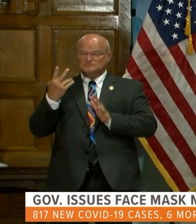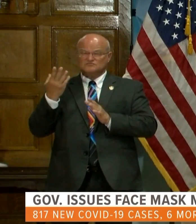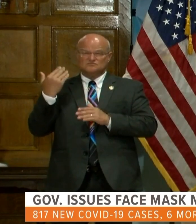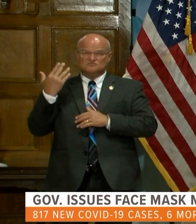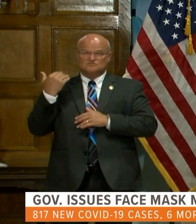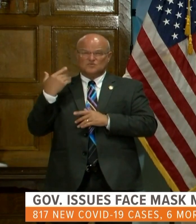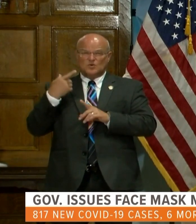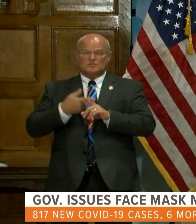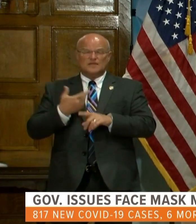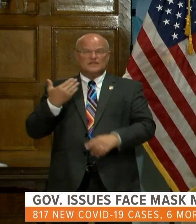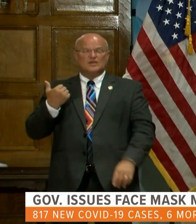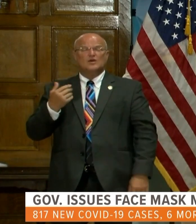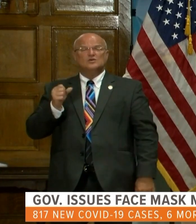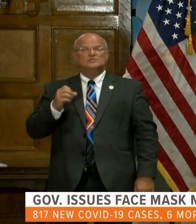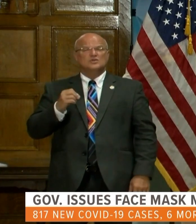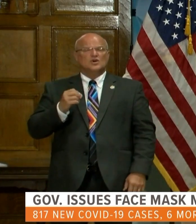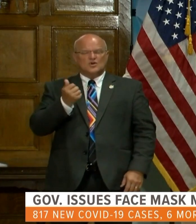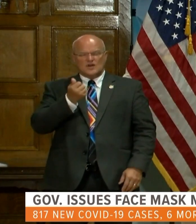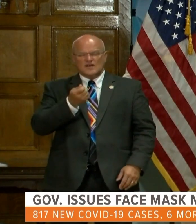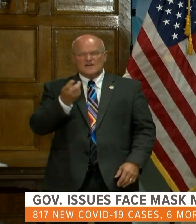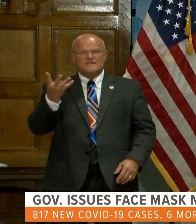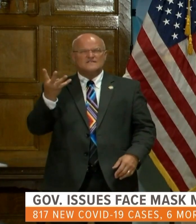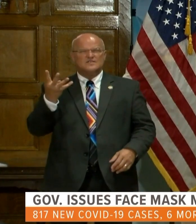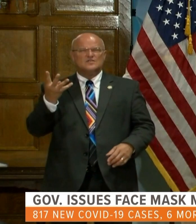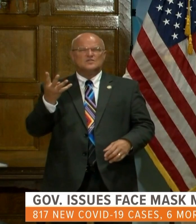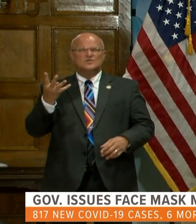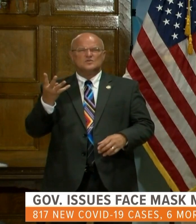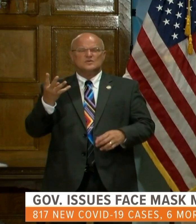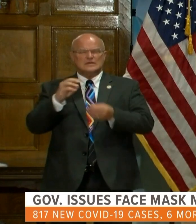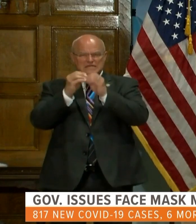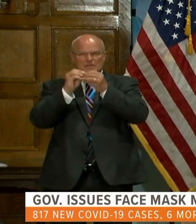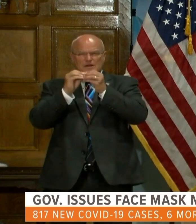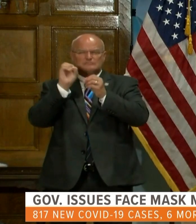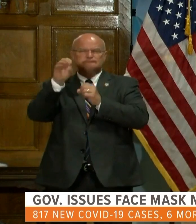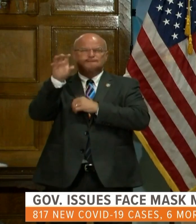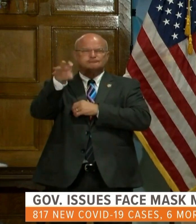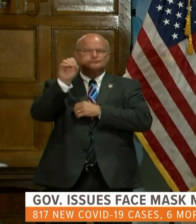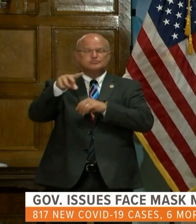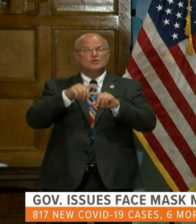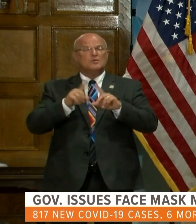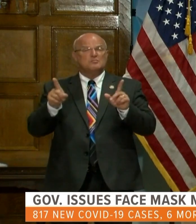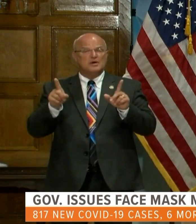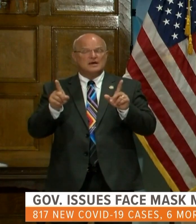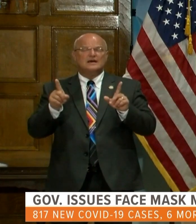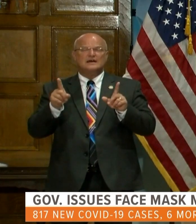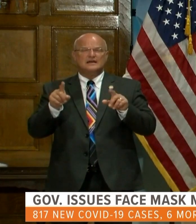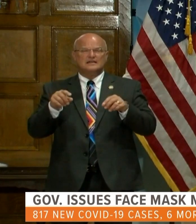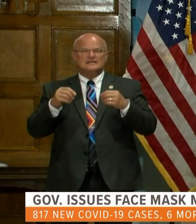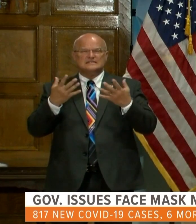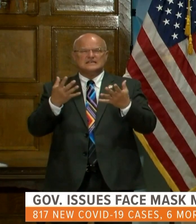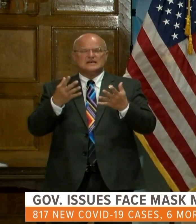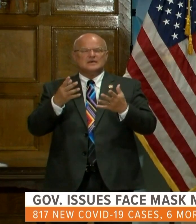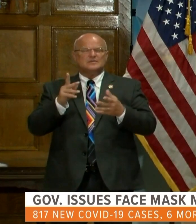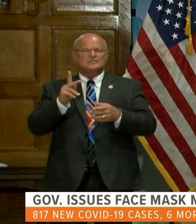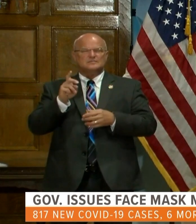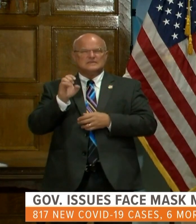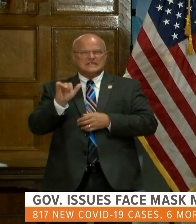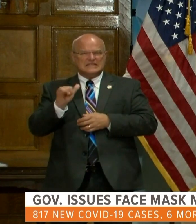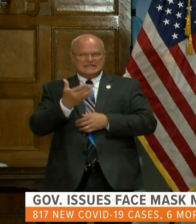from what it was 1 month ago. So just a couple of, that's a lot of numbers I threw out at you, but I want to just give you some key